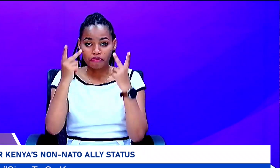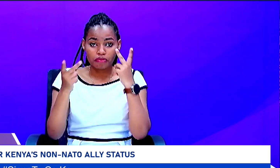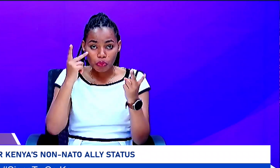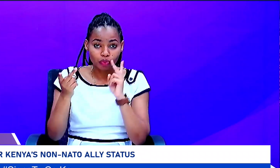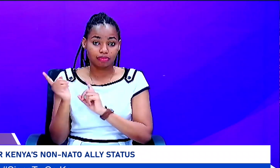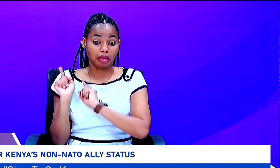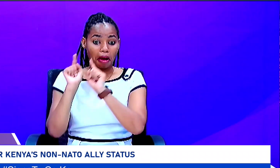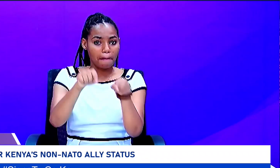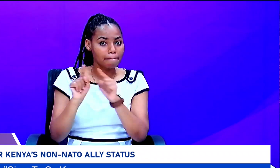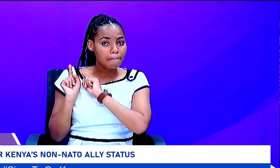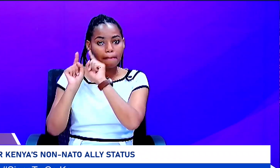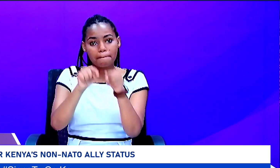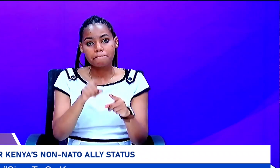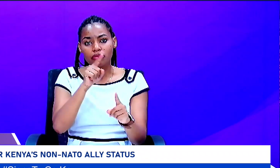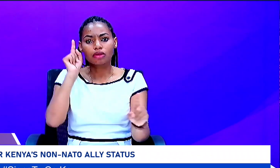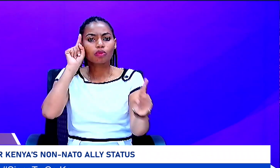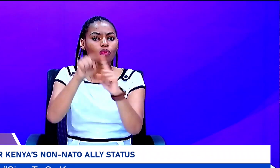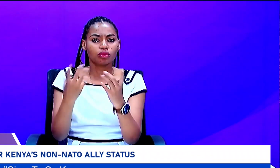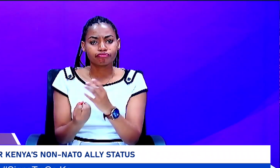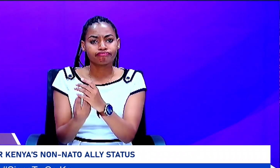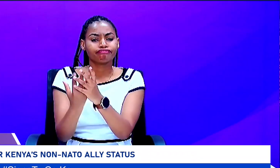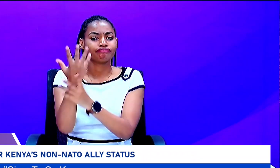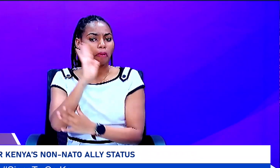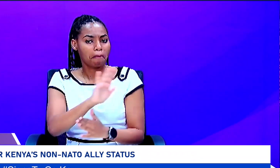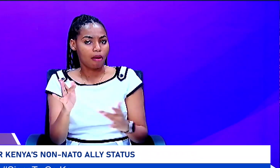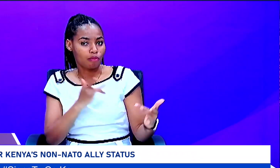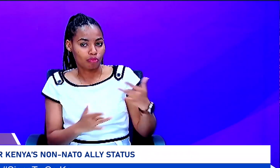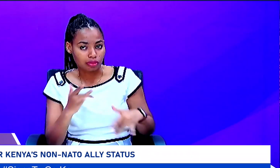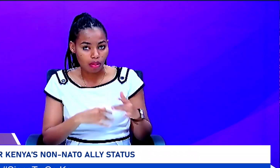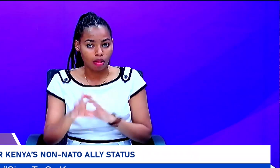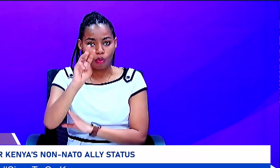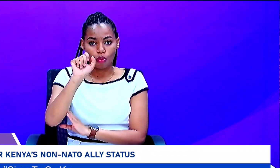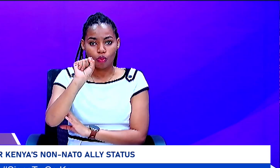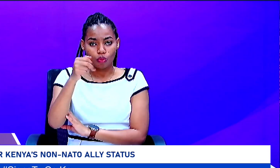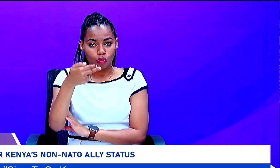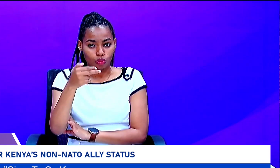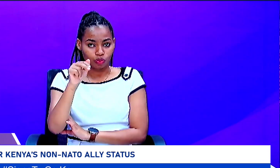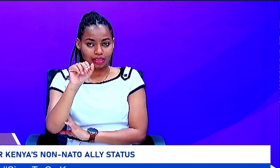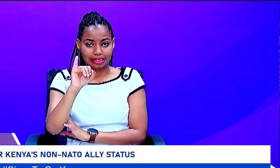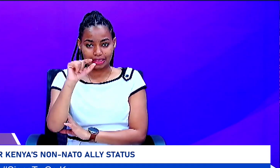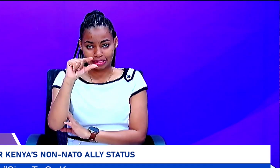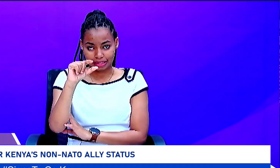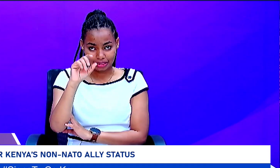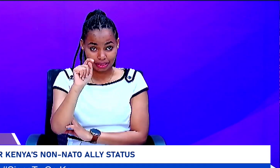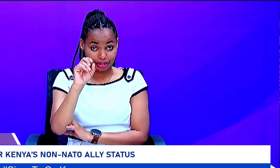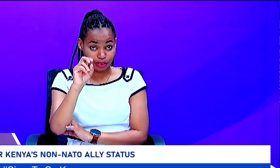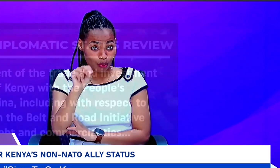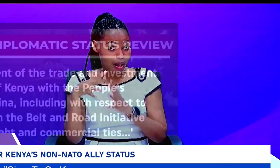the first sub-Saharan African nation to receive such a title. The congressional